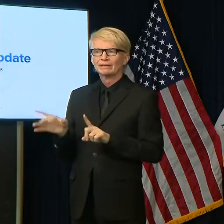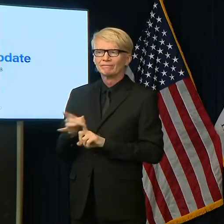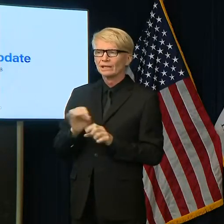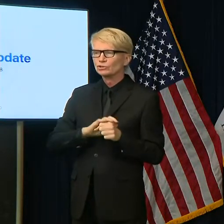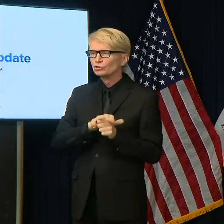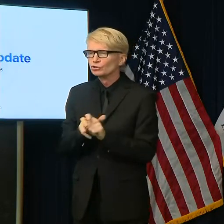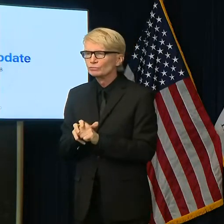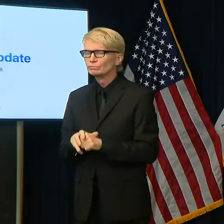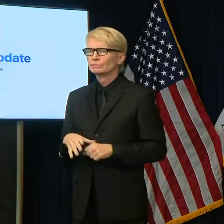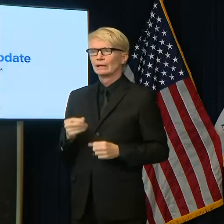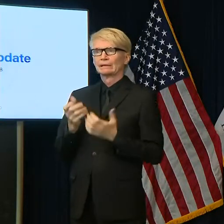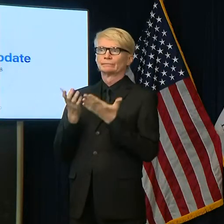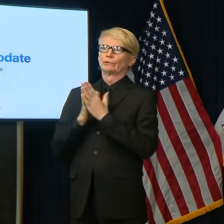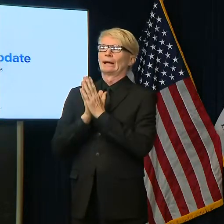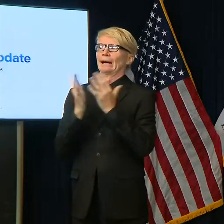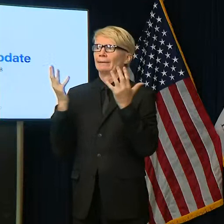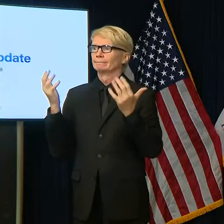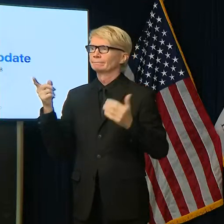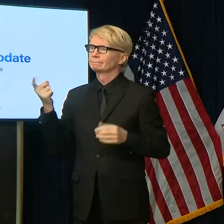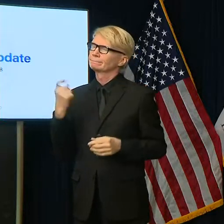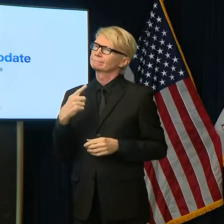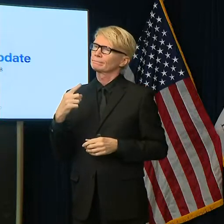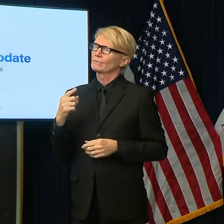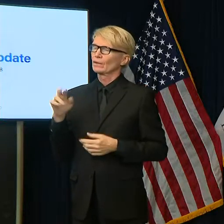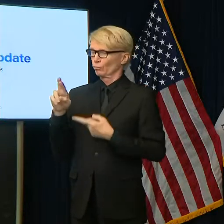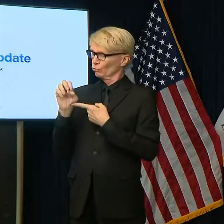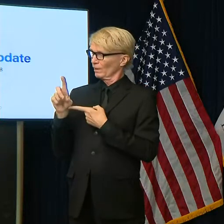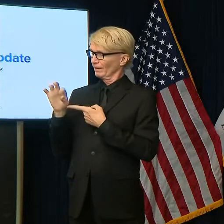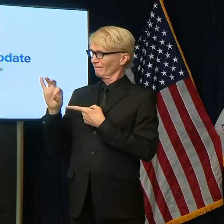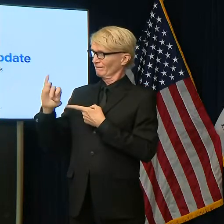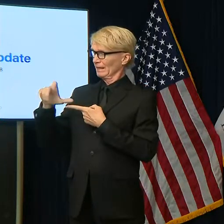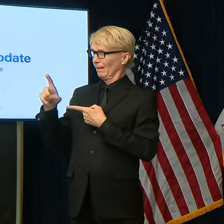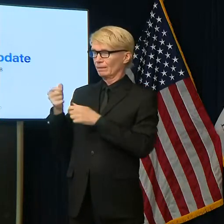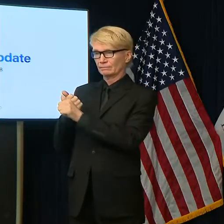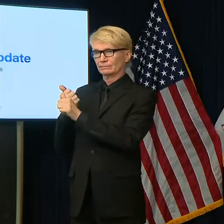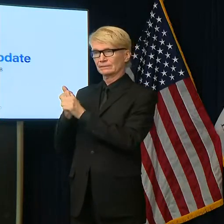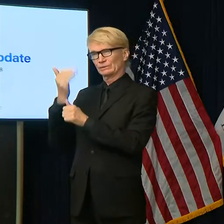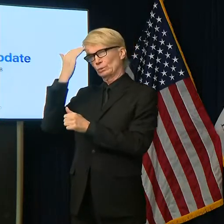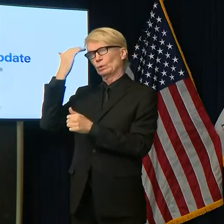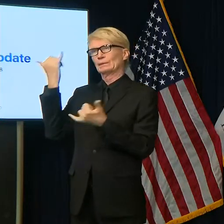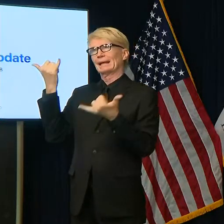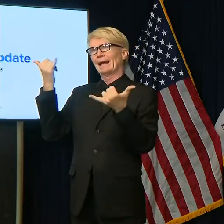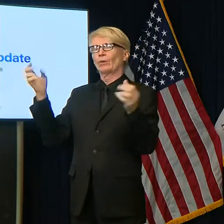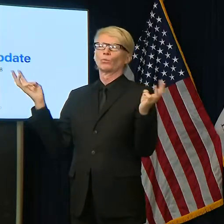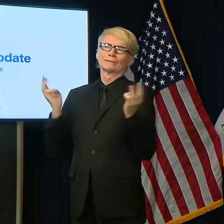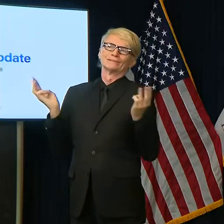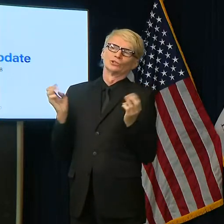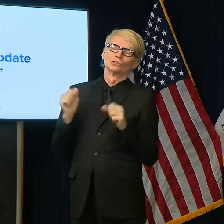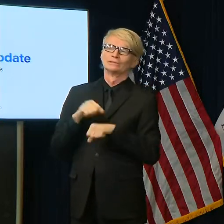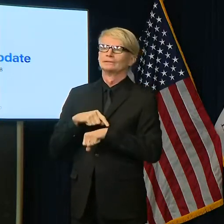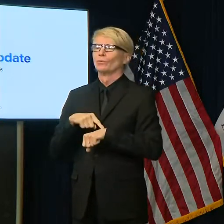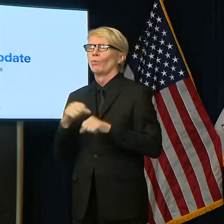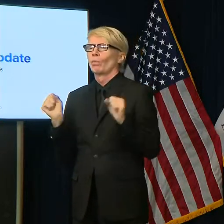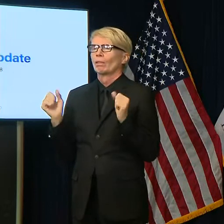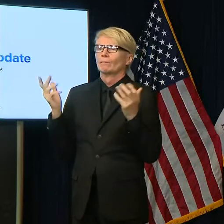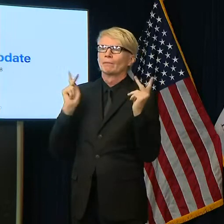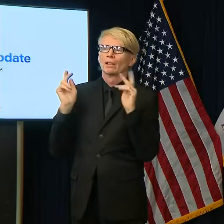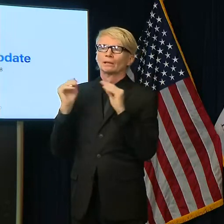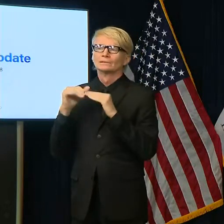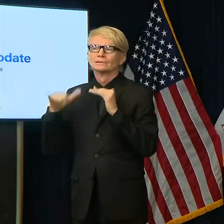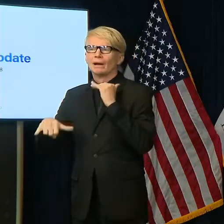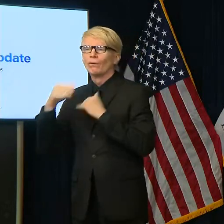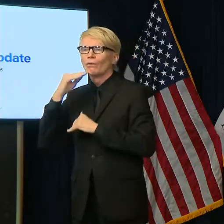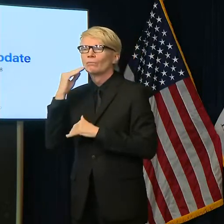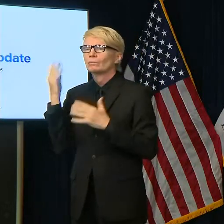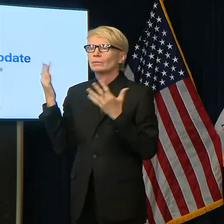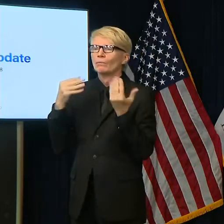is Redfield's assessment accurate in the sense that, I mean, it is winter time, the holidays are coming, is there anything in the